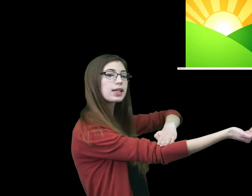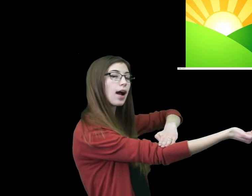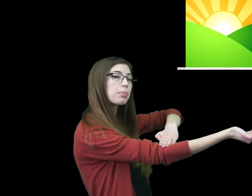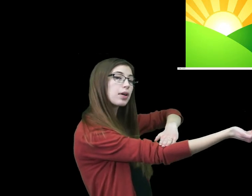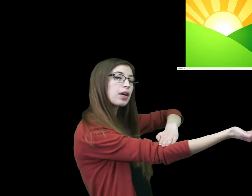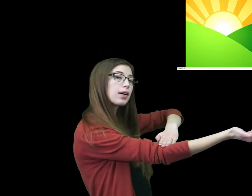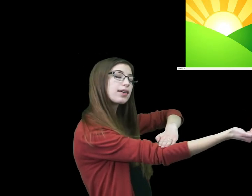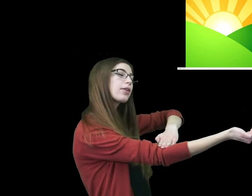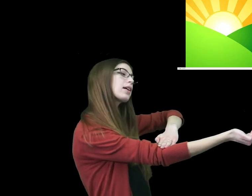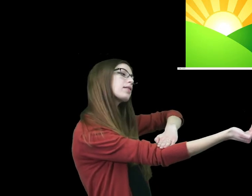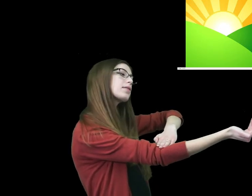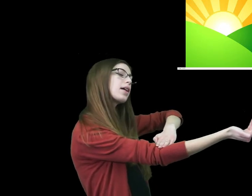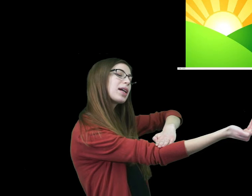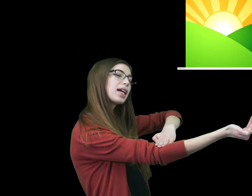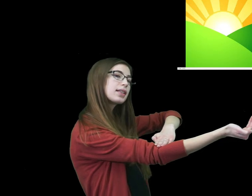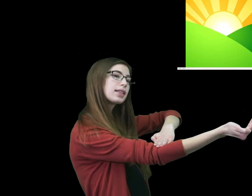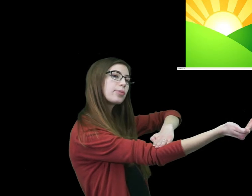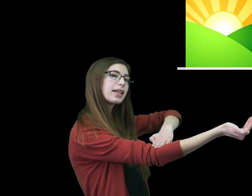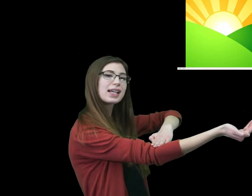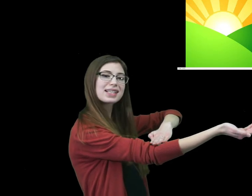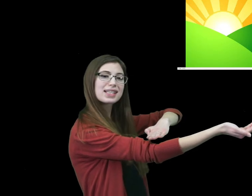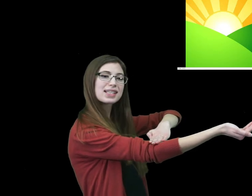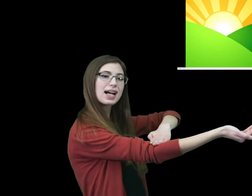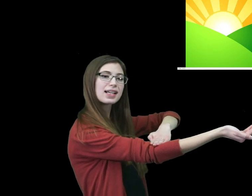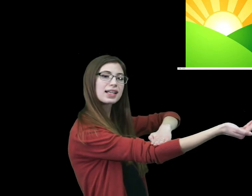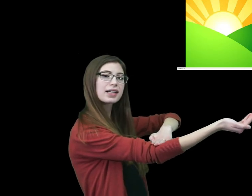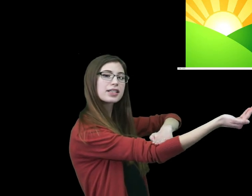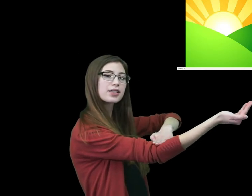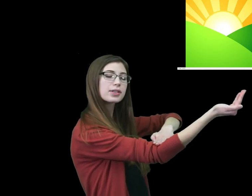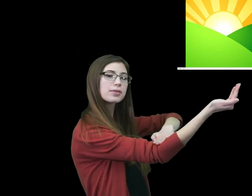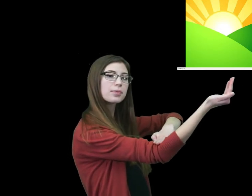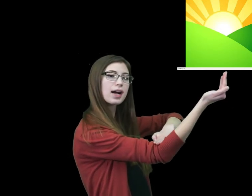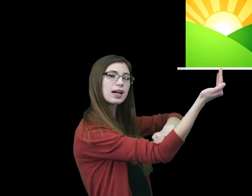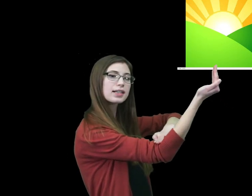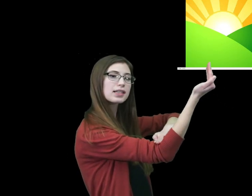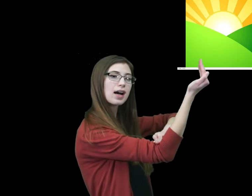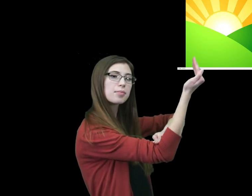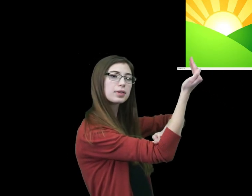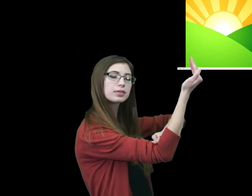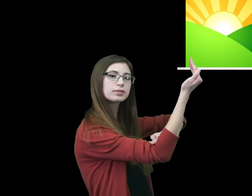cup your dominant hand a little bit like it's the sun, and it is just going to rise up.